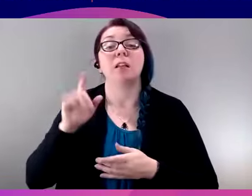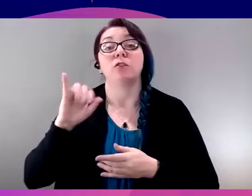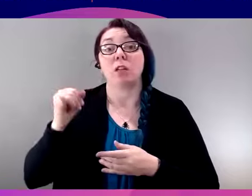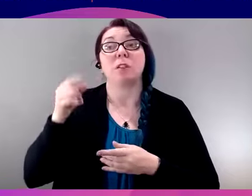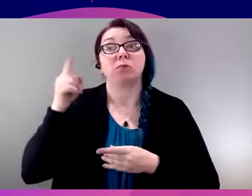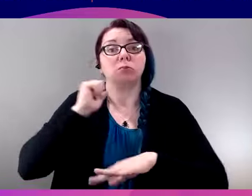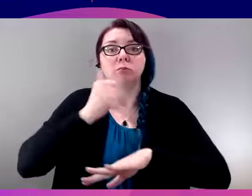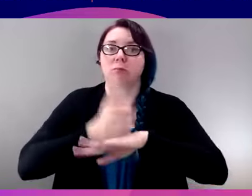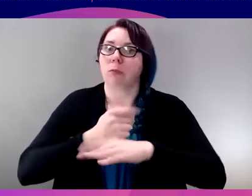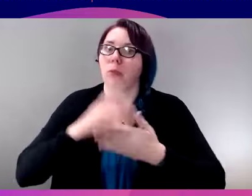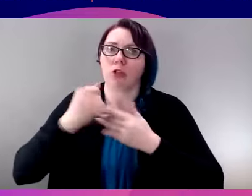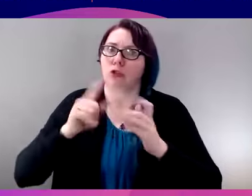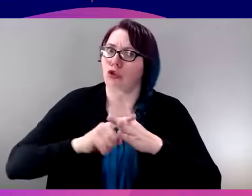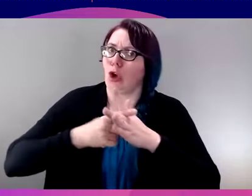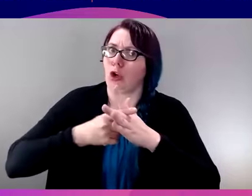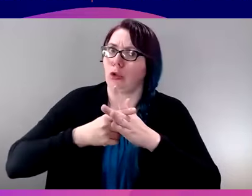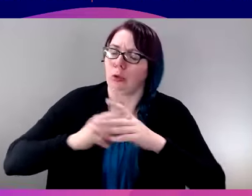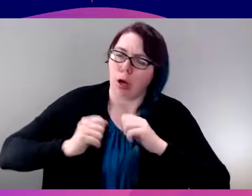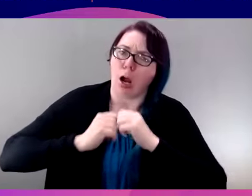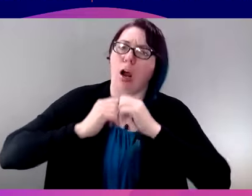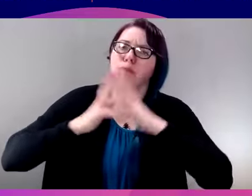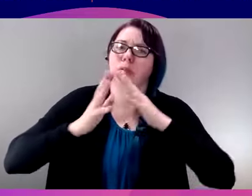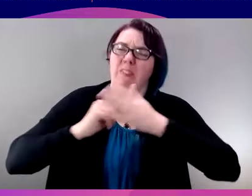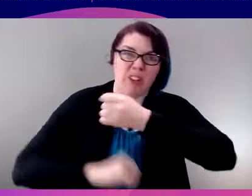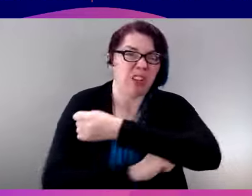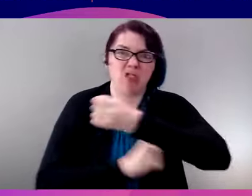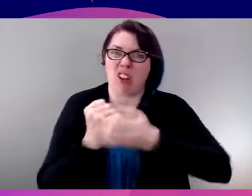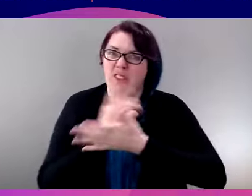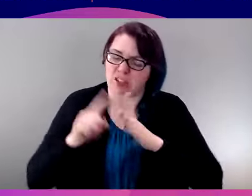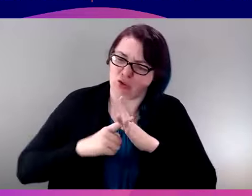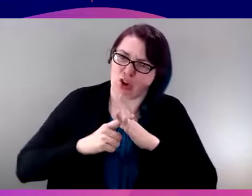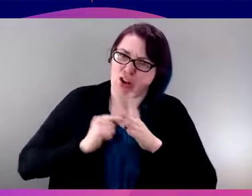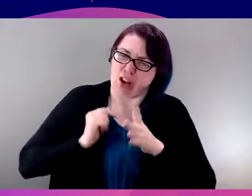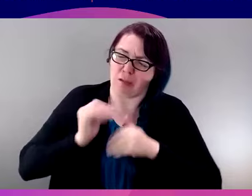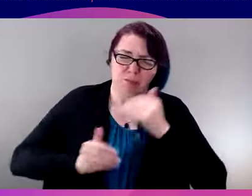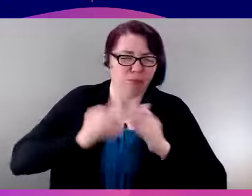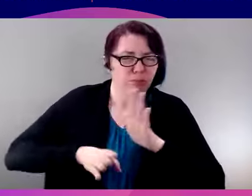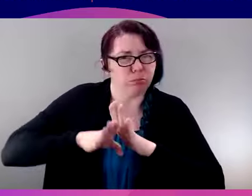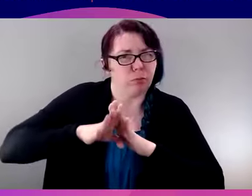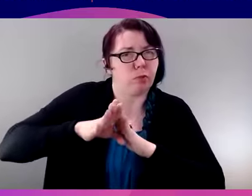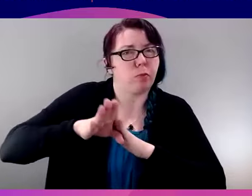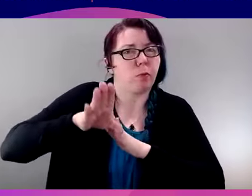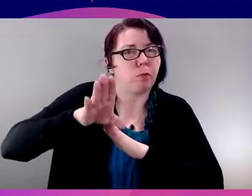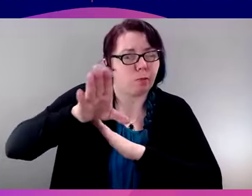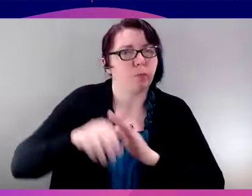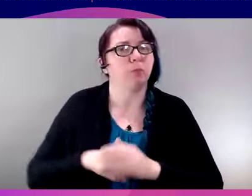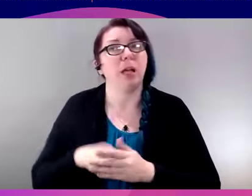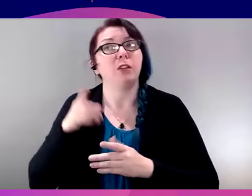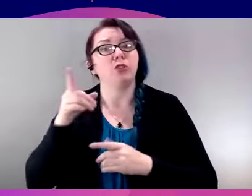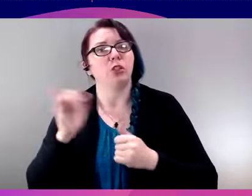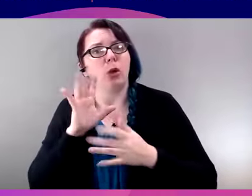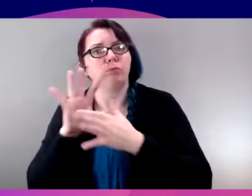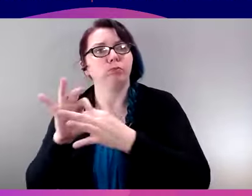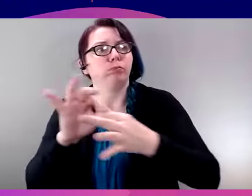built and did an amazing job collaborating with all of our stakeholders to create the ACT to Keep Families Safe